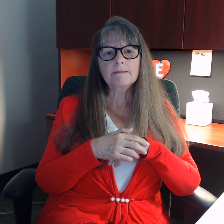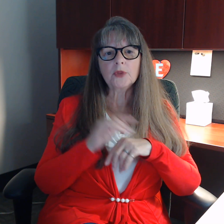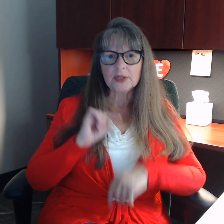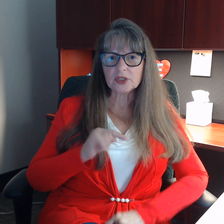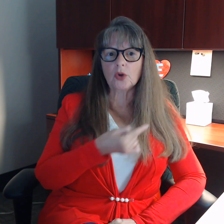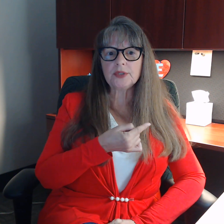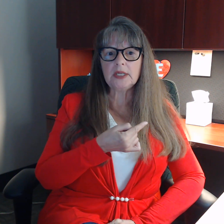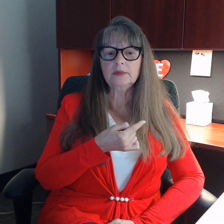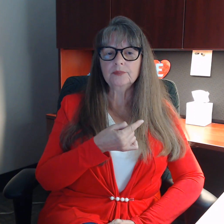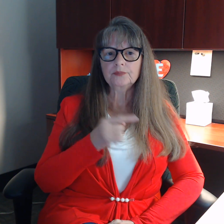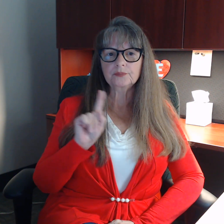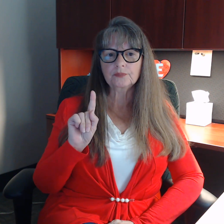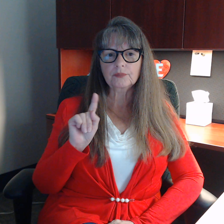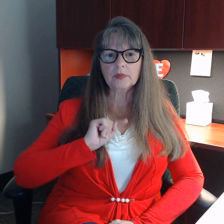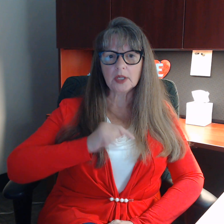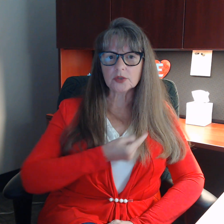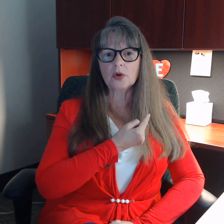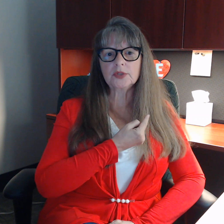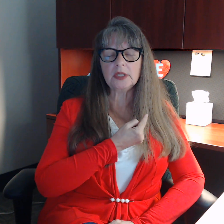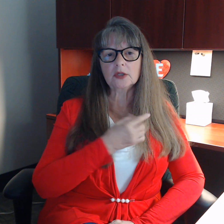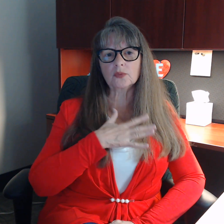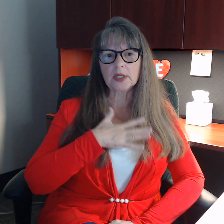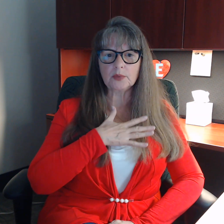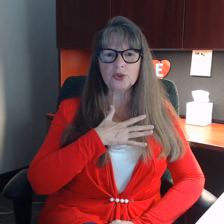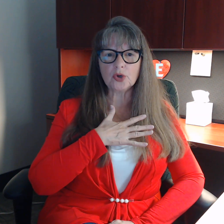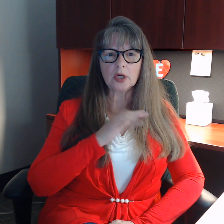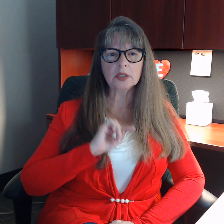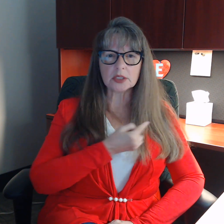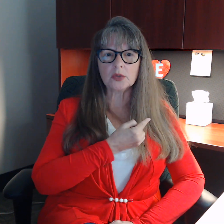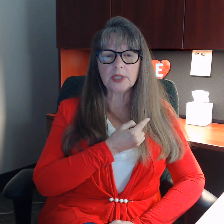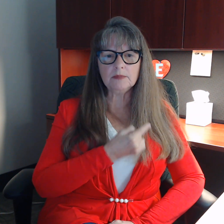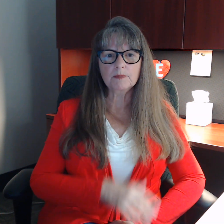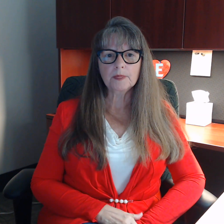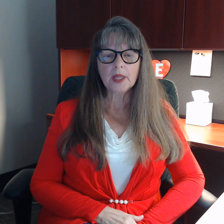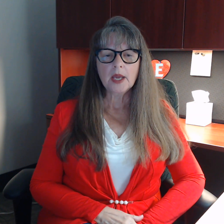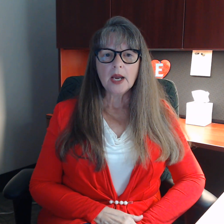They're insulting. Insulting. That's around your heart. Insulting.